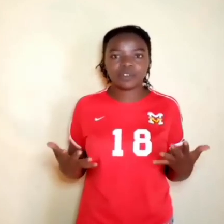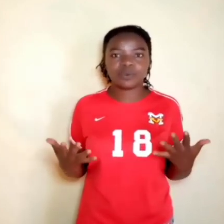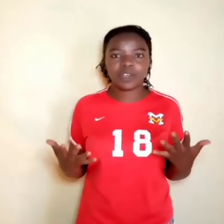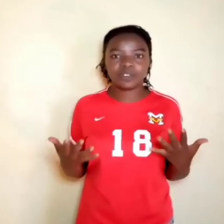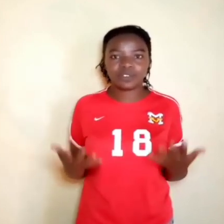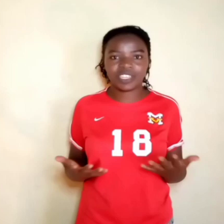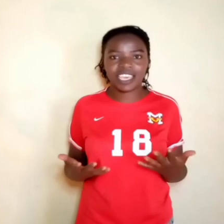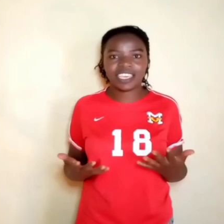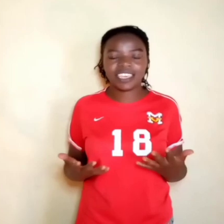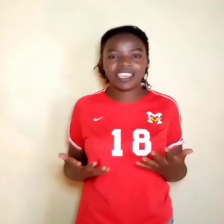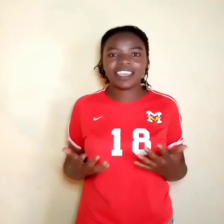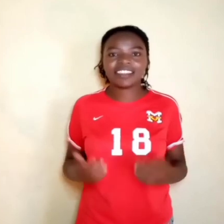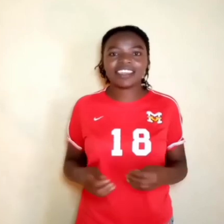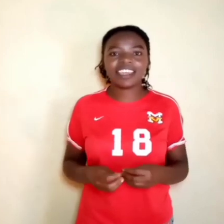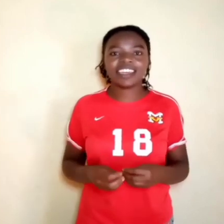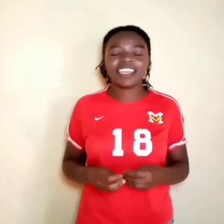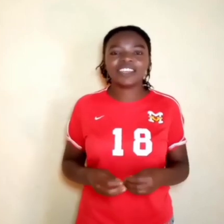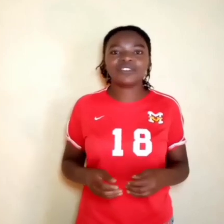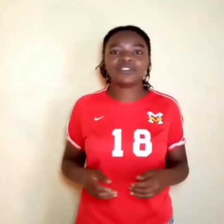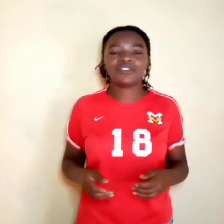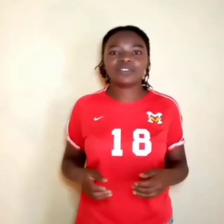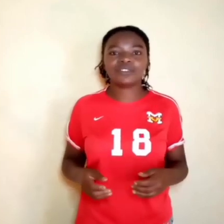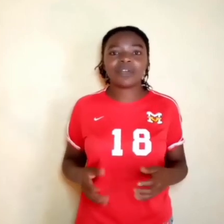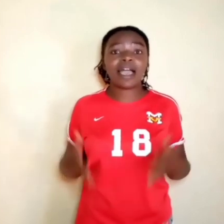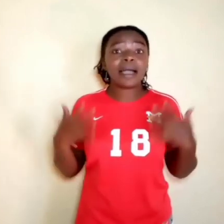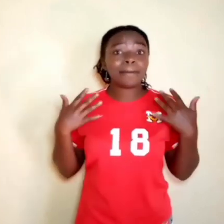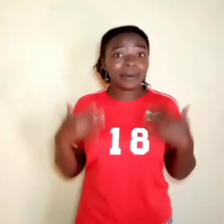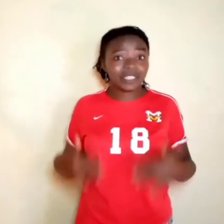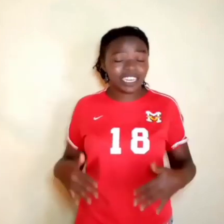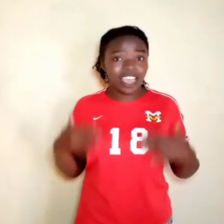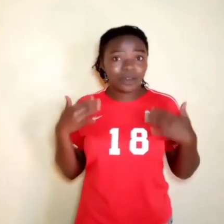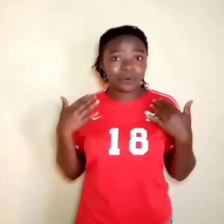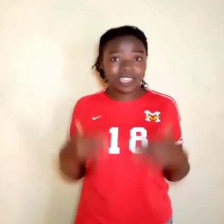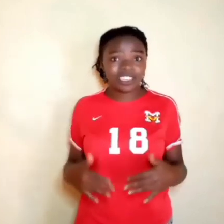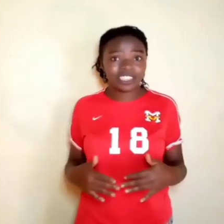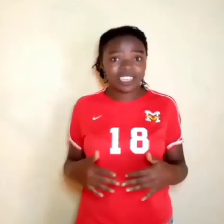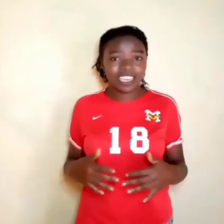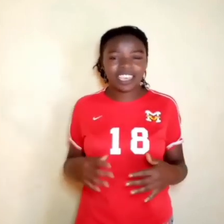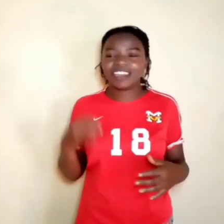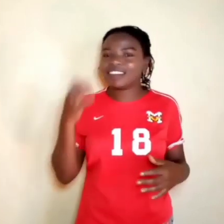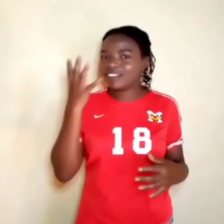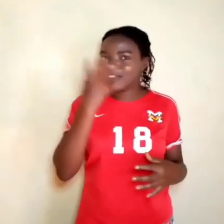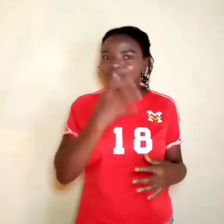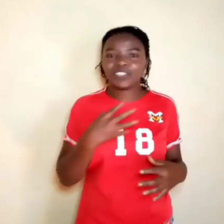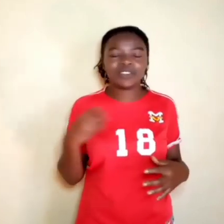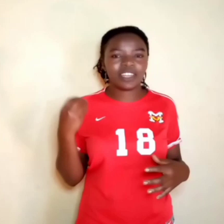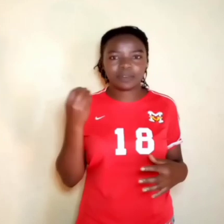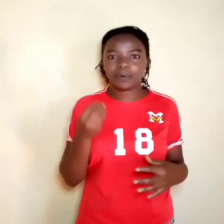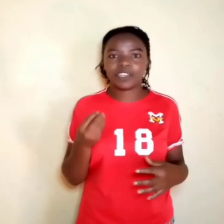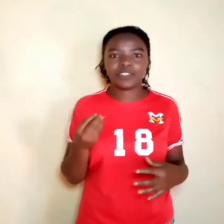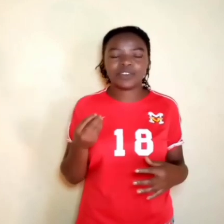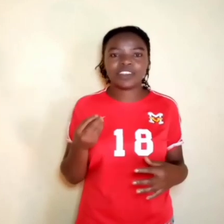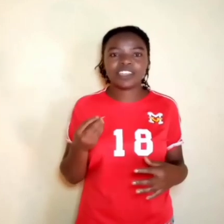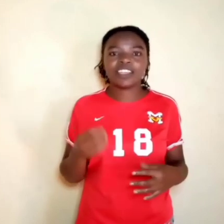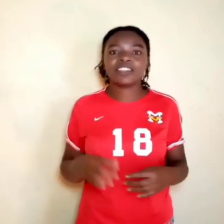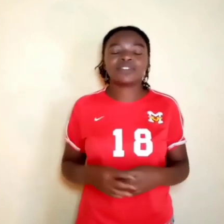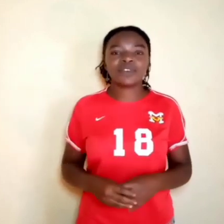you want to say, then you should use your body language and facial expression so